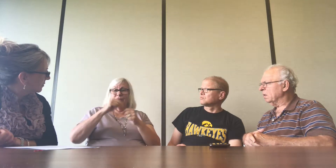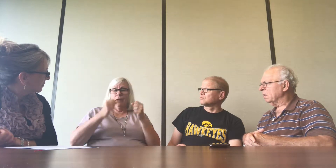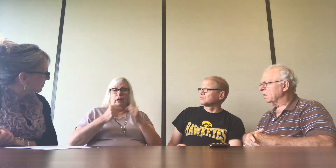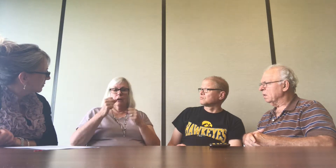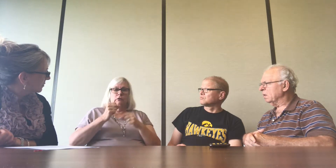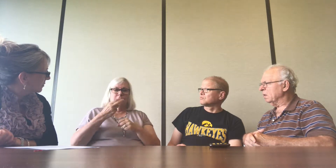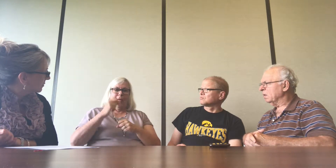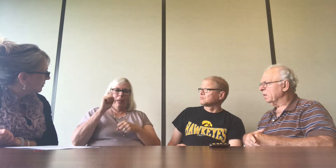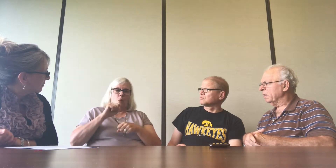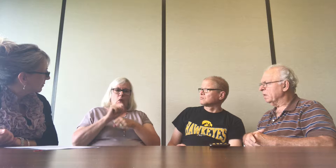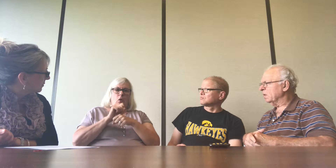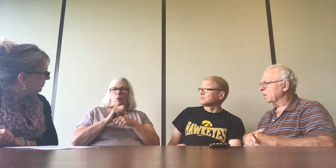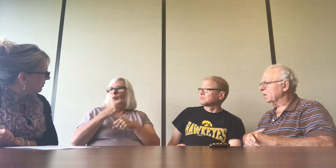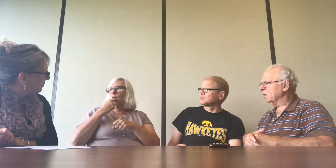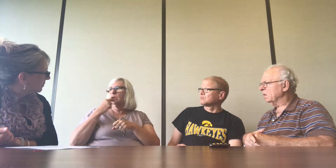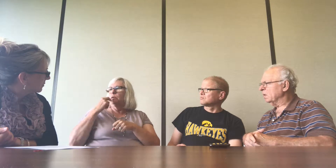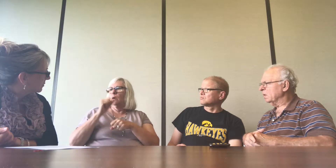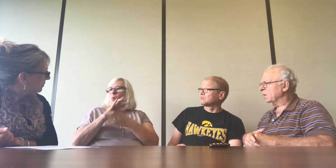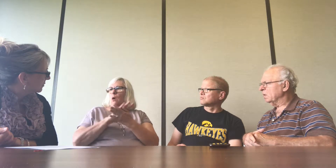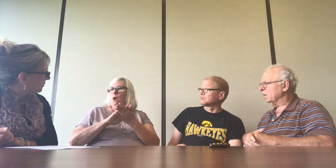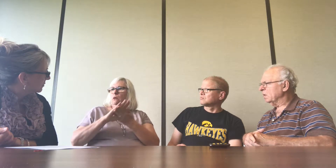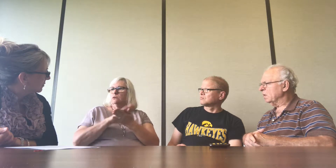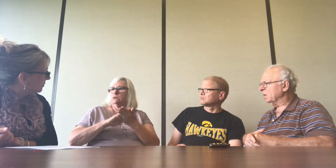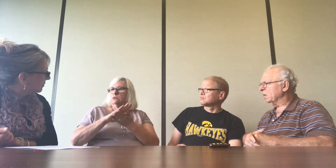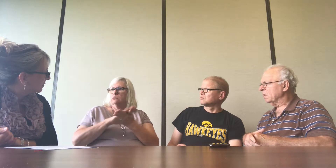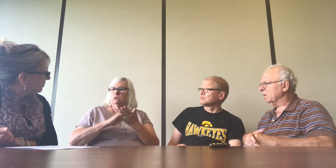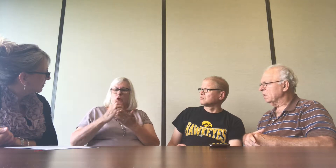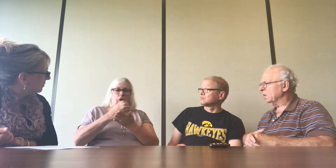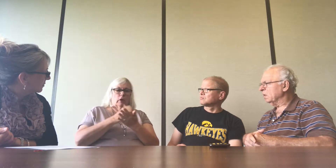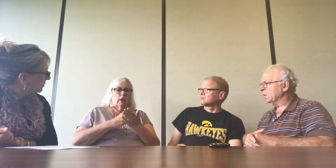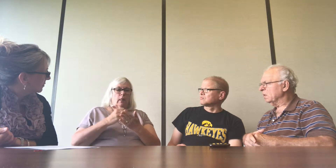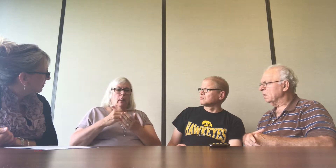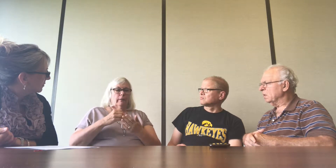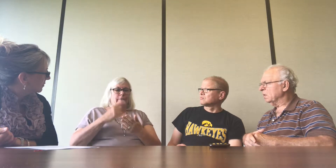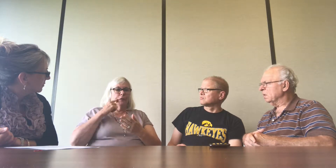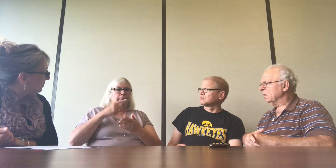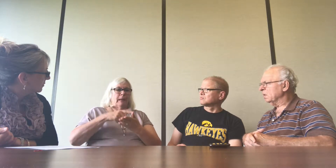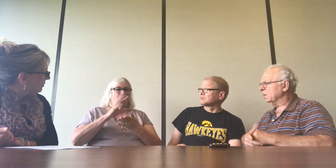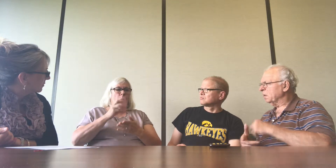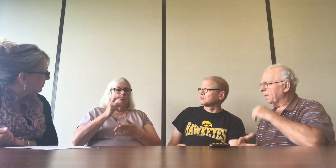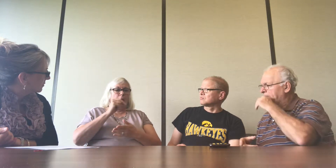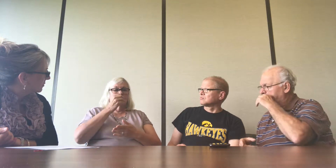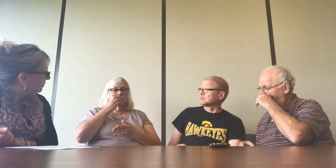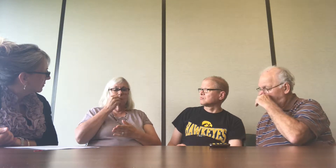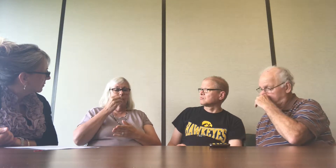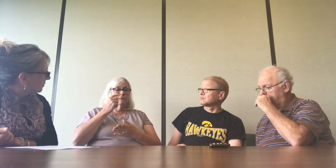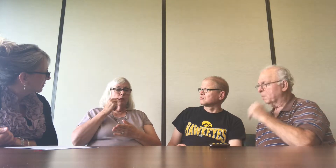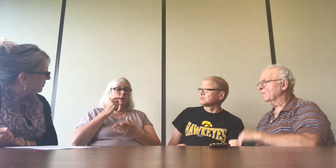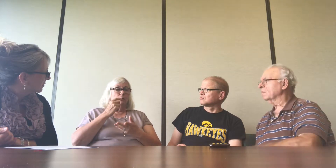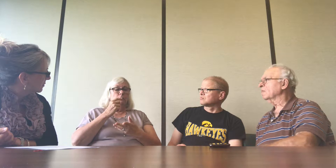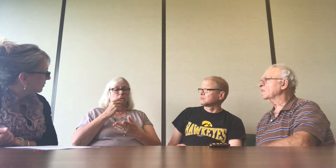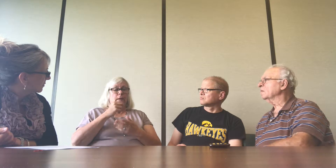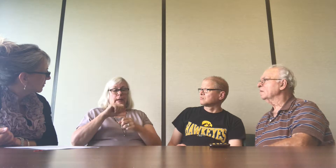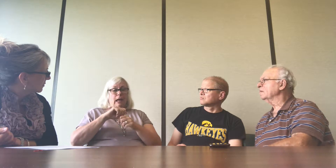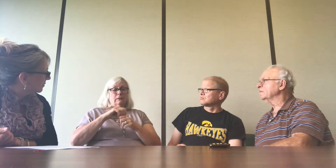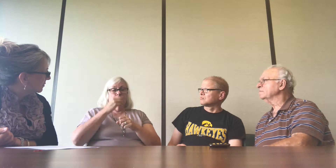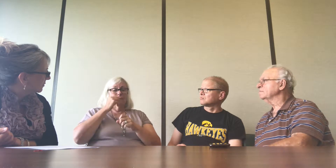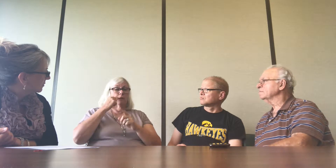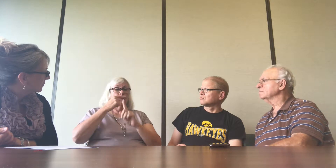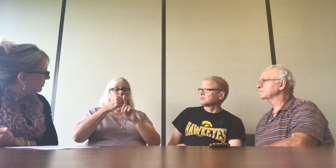he had no money for food and ended up having to go get a job washing dishes so